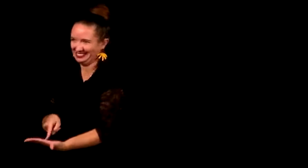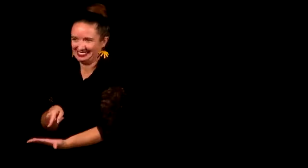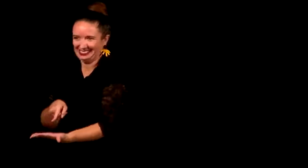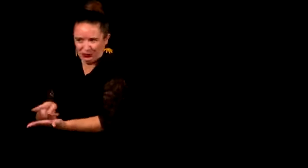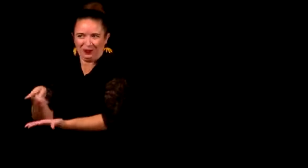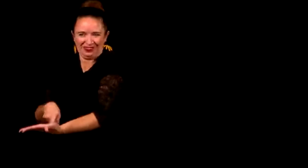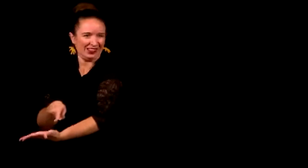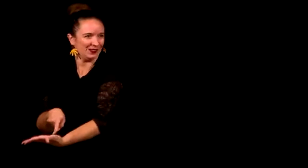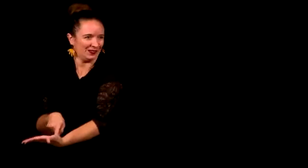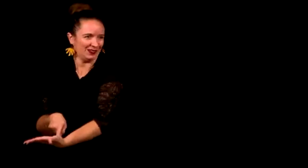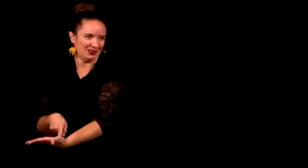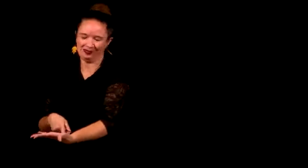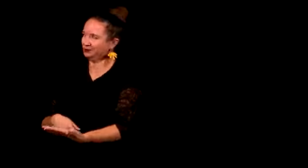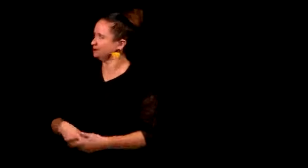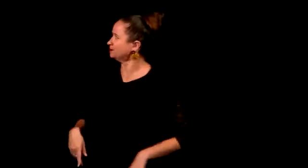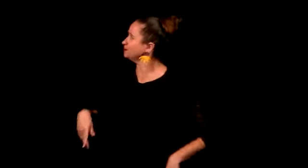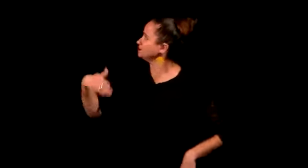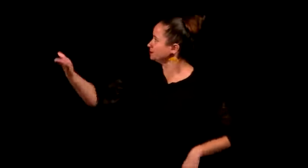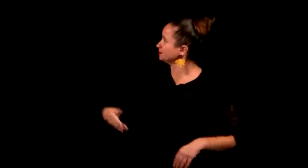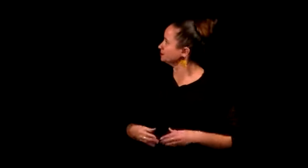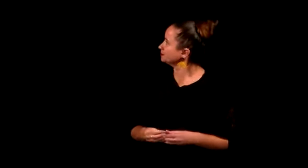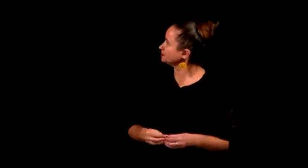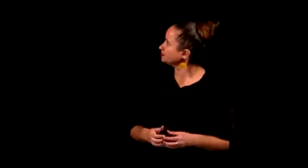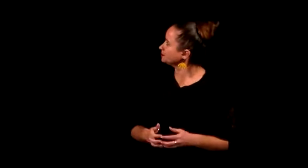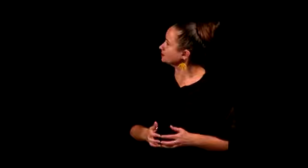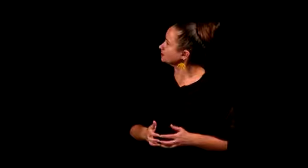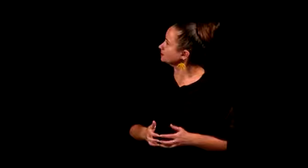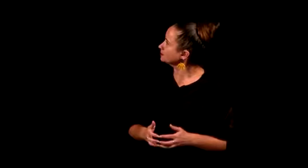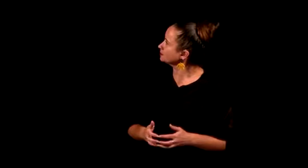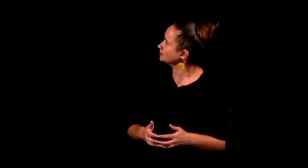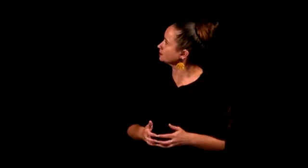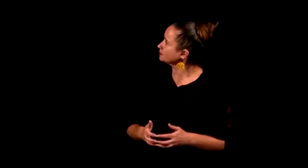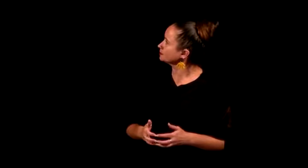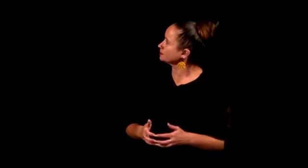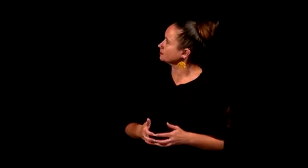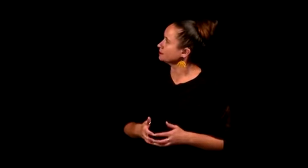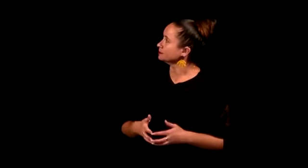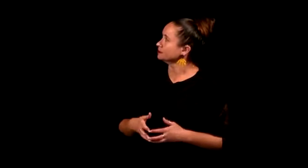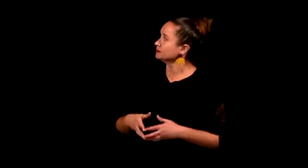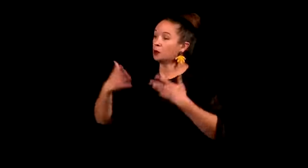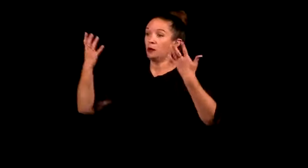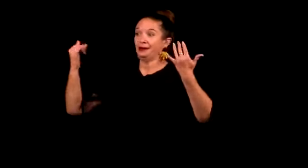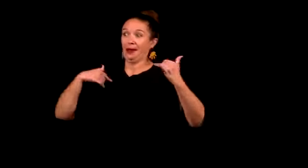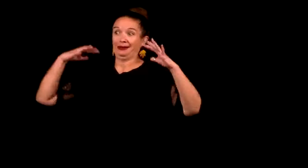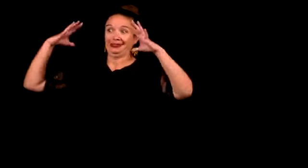You know, God has our story, and just to trust that is honest and that it's true.